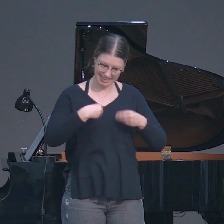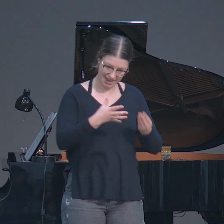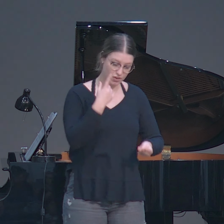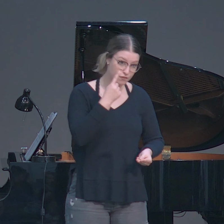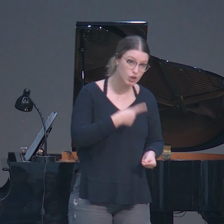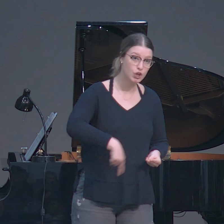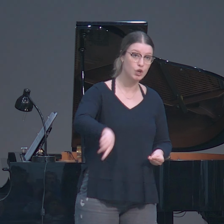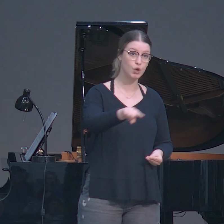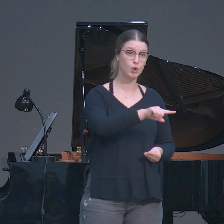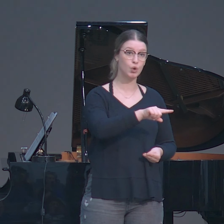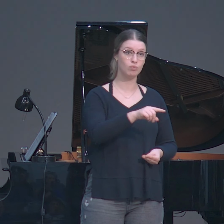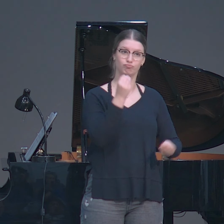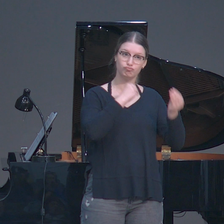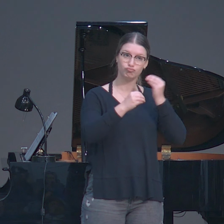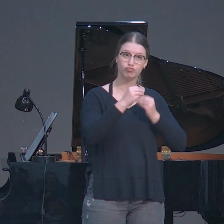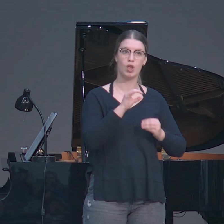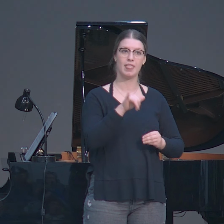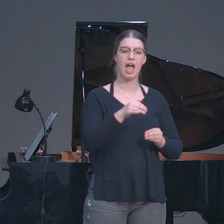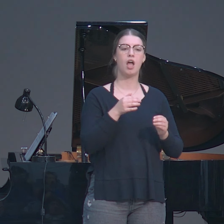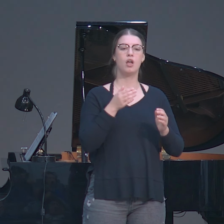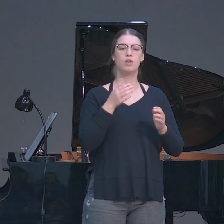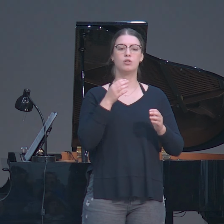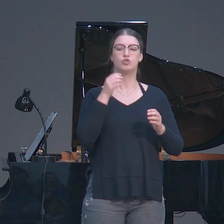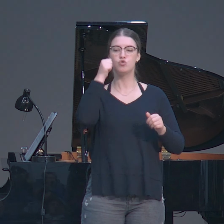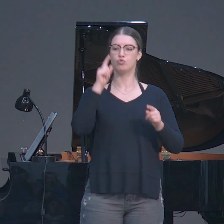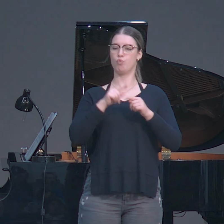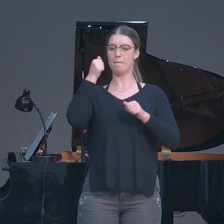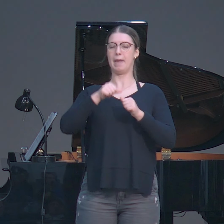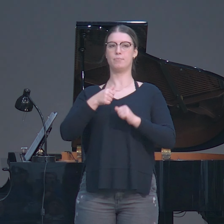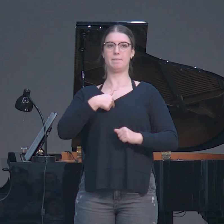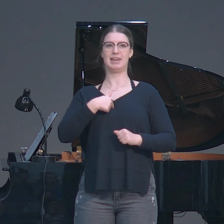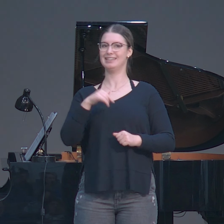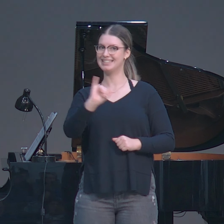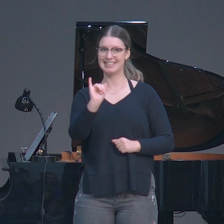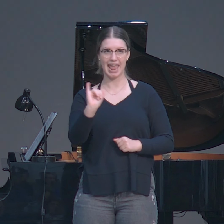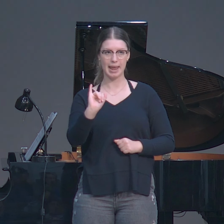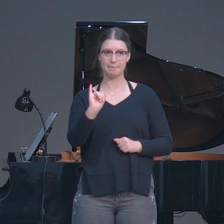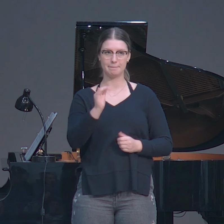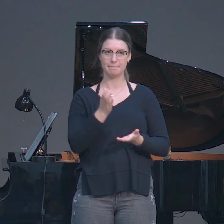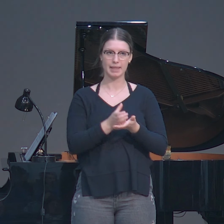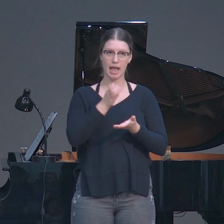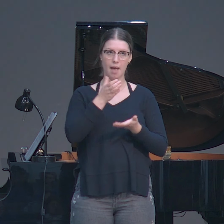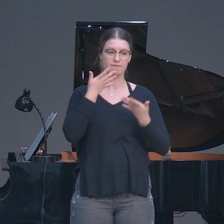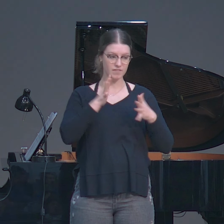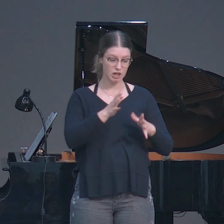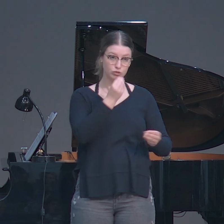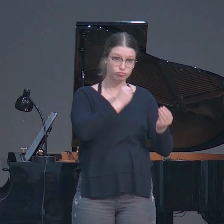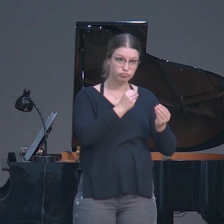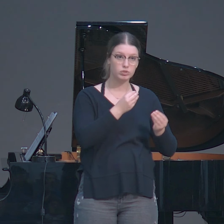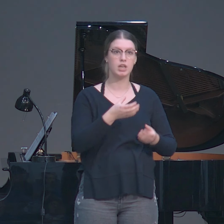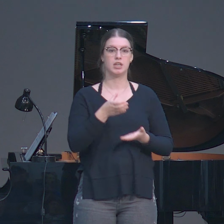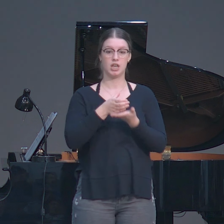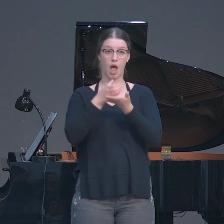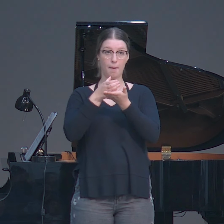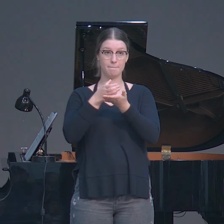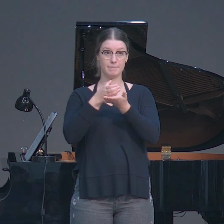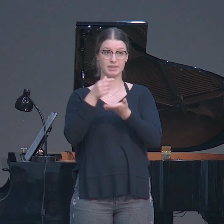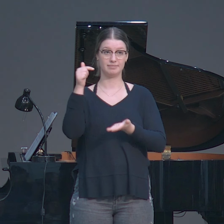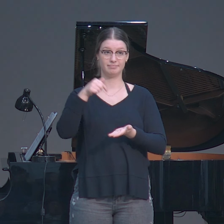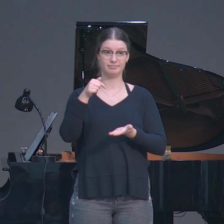for you. Do this in remembrance of me.' And likewise, the cup, after they had eaten, saying, 'This